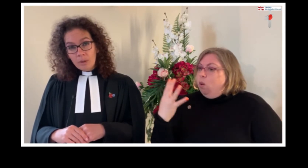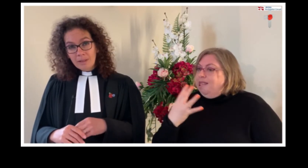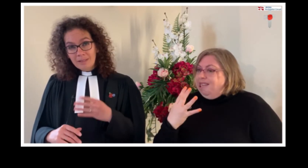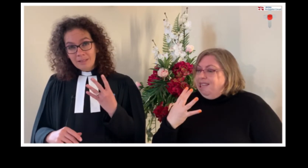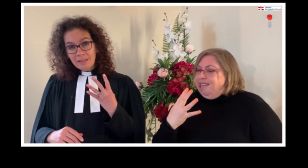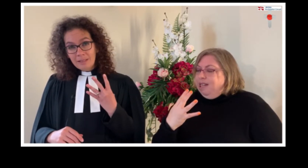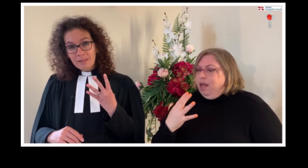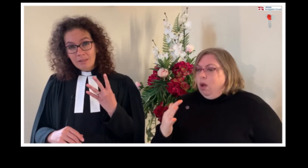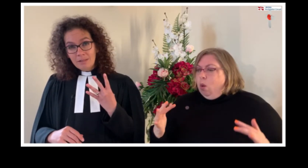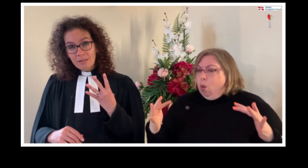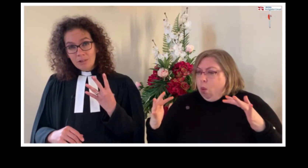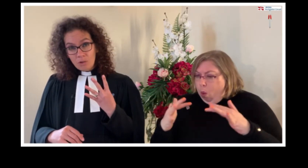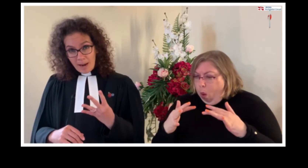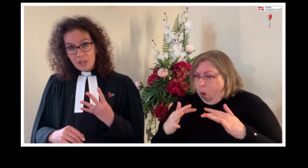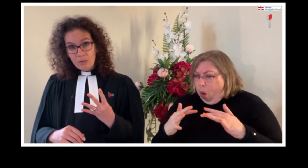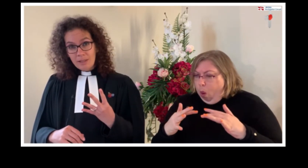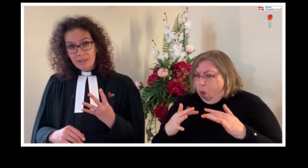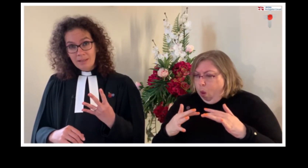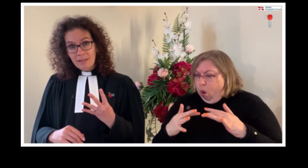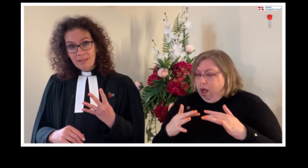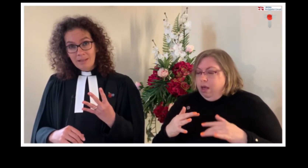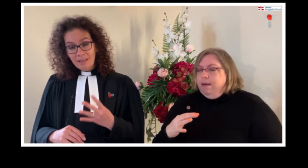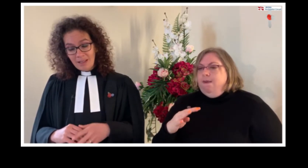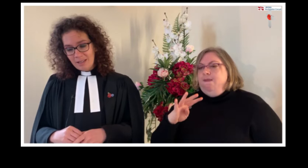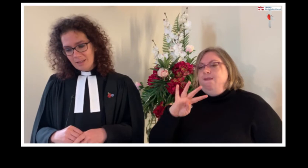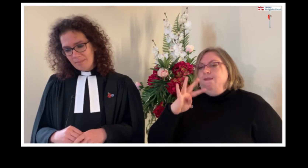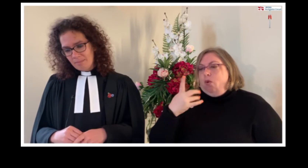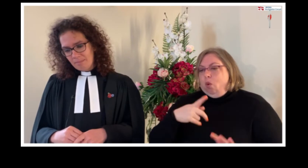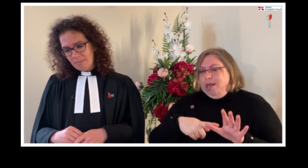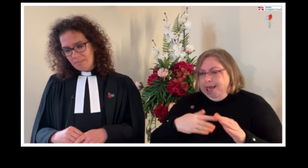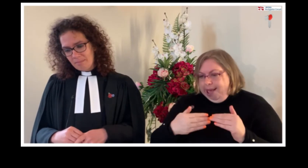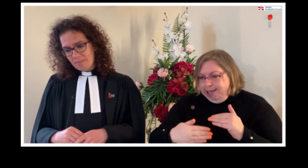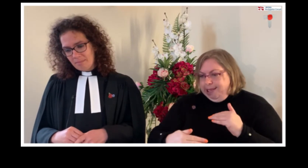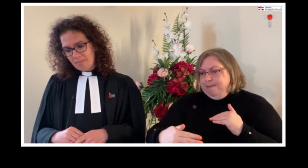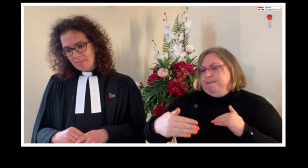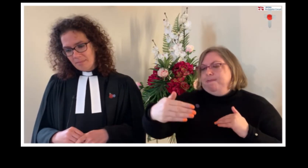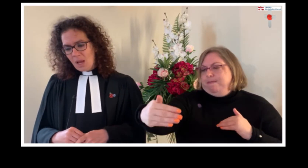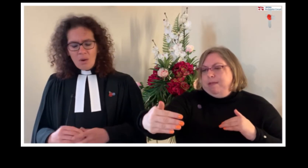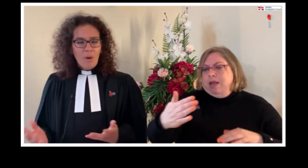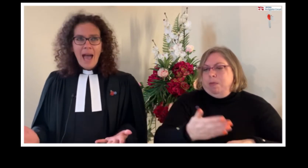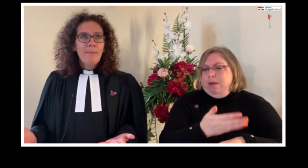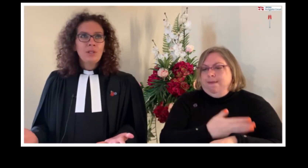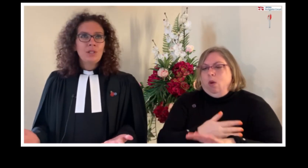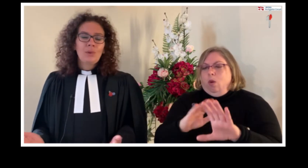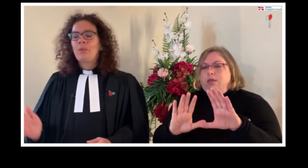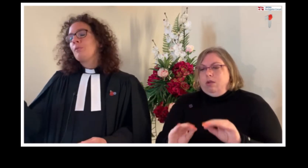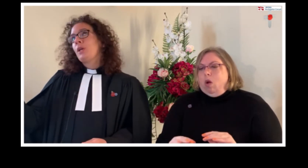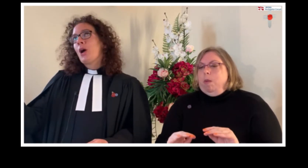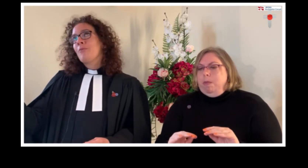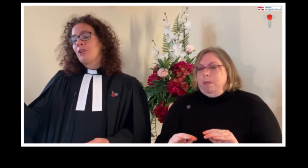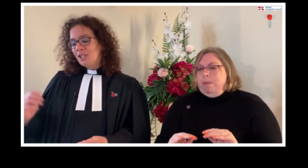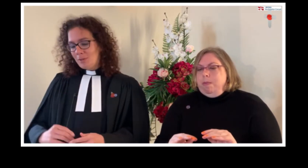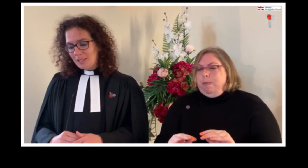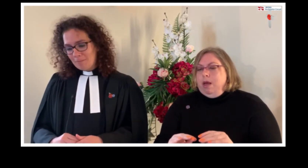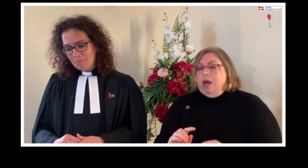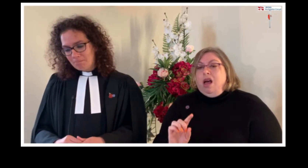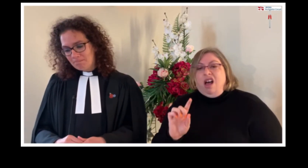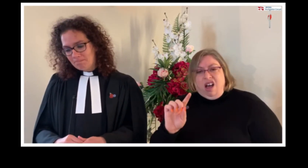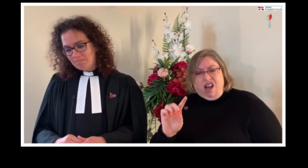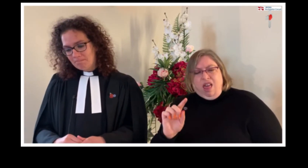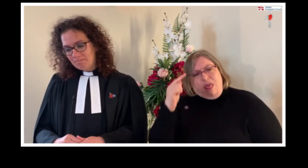four treacherous years? What happened to "We'll Be Home for